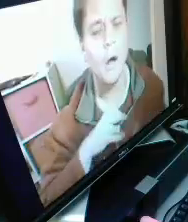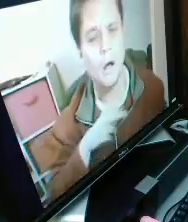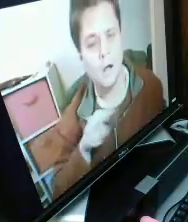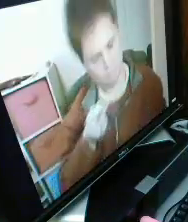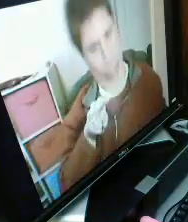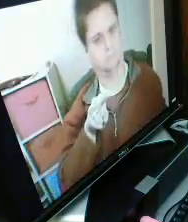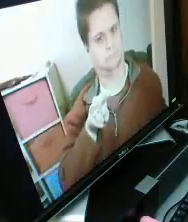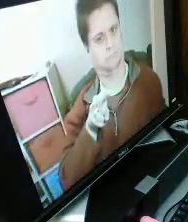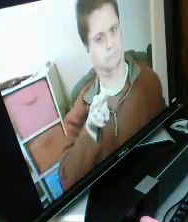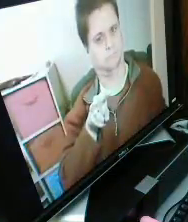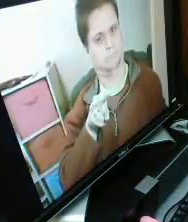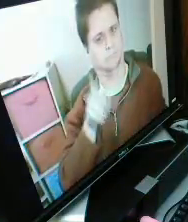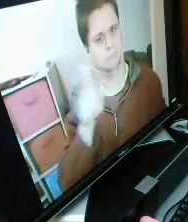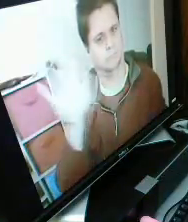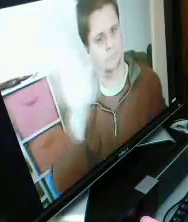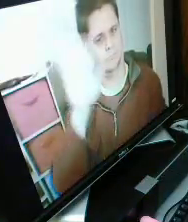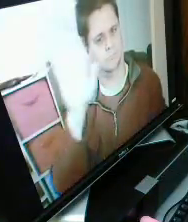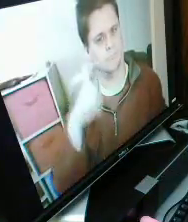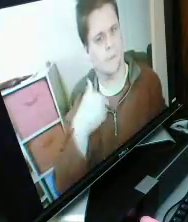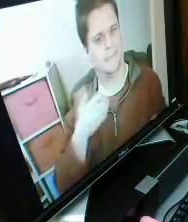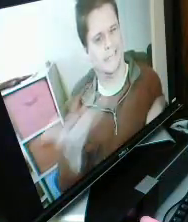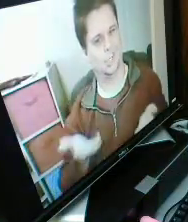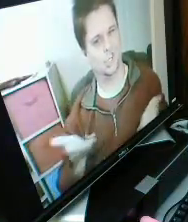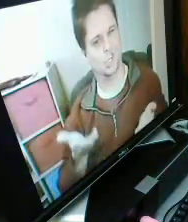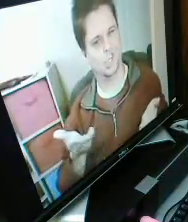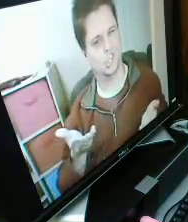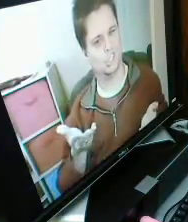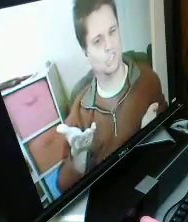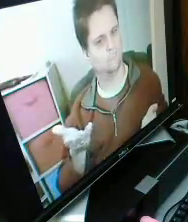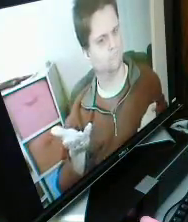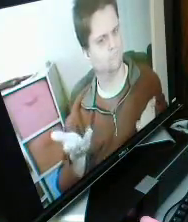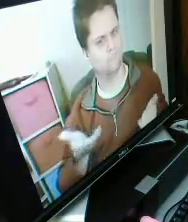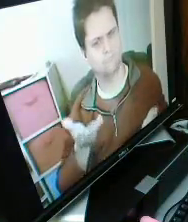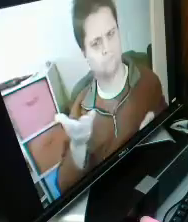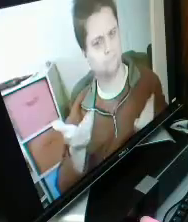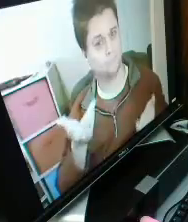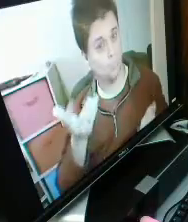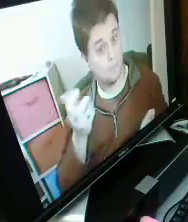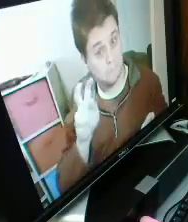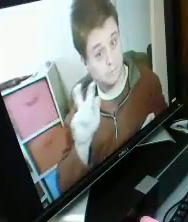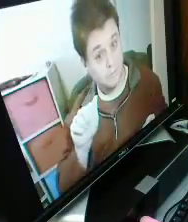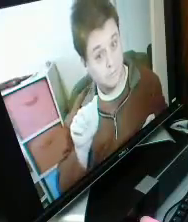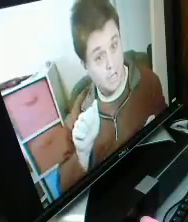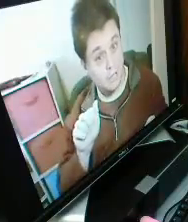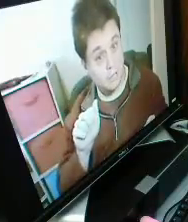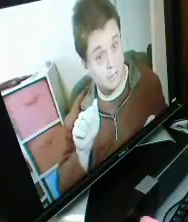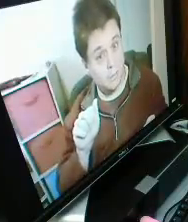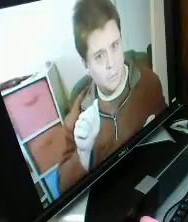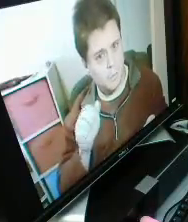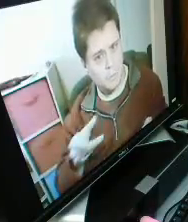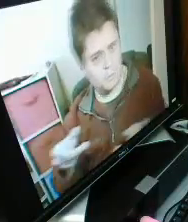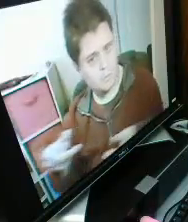person, a pizza delivery person? That's impossible. And I thought, I'm here. Do you want your pizza or